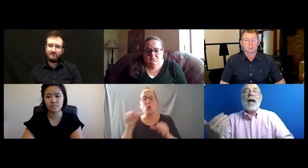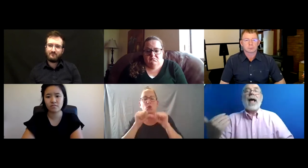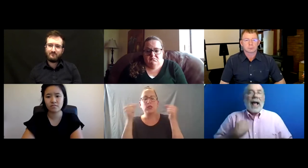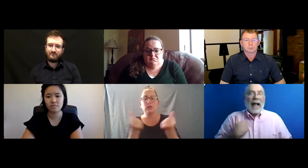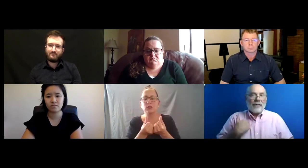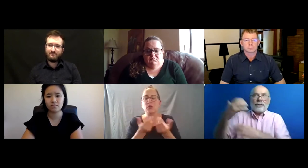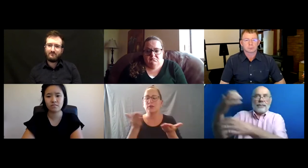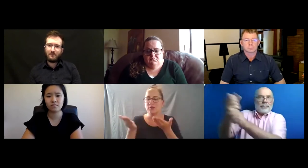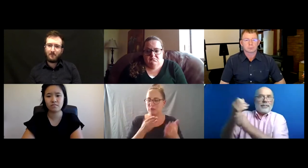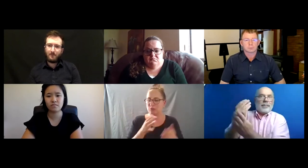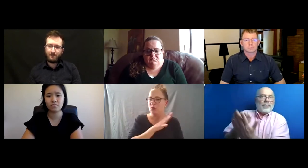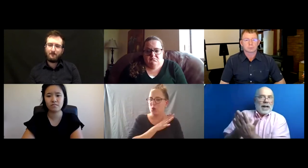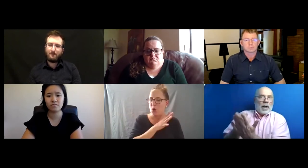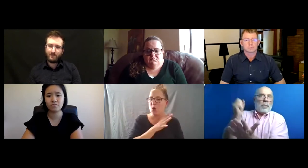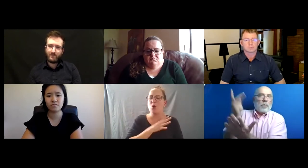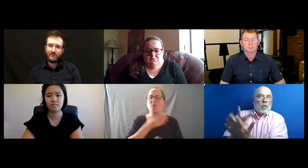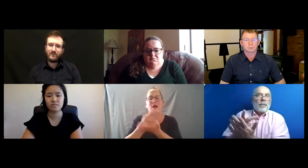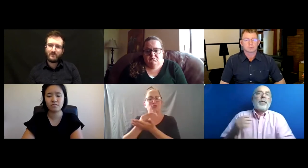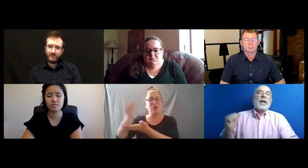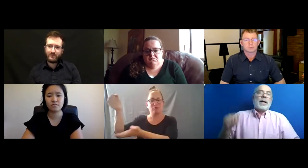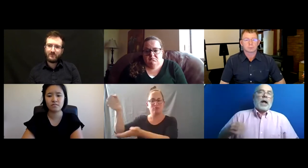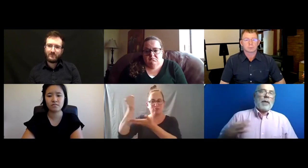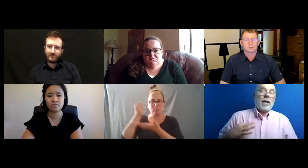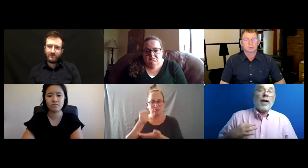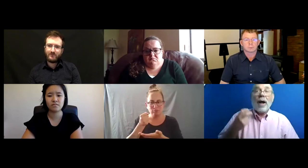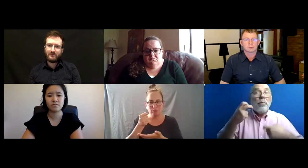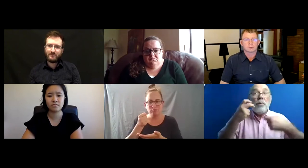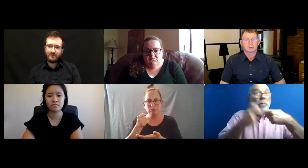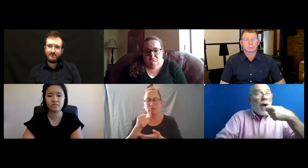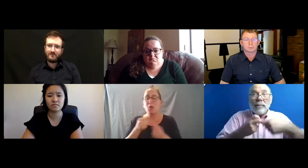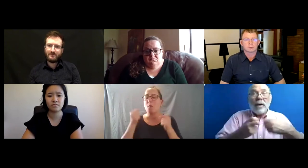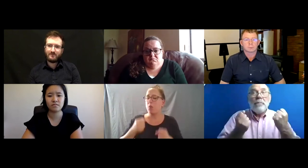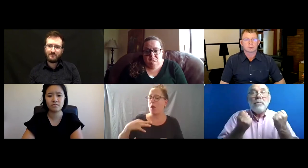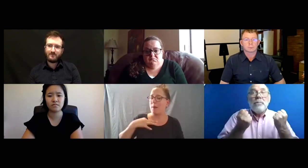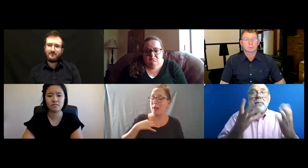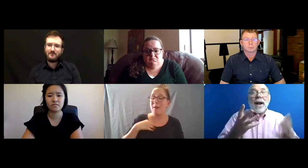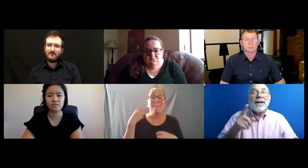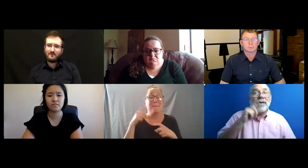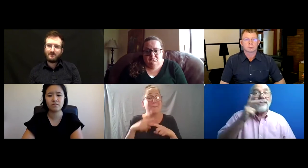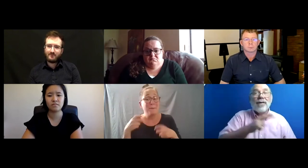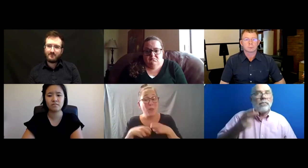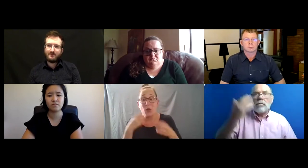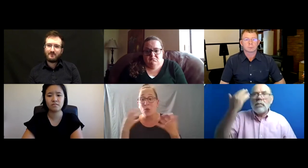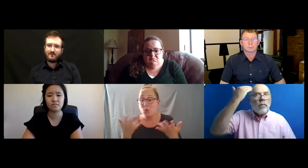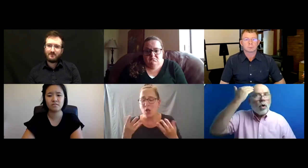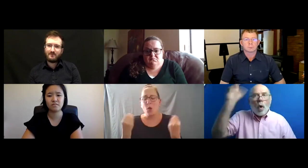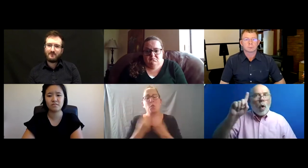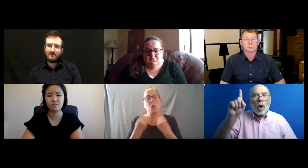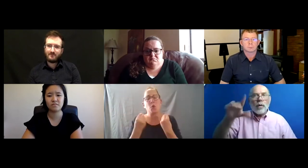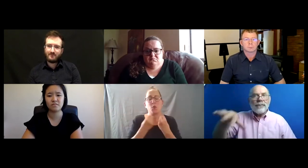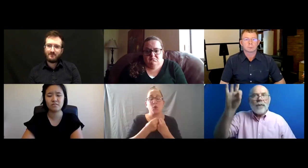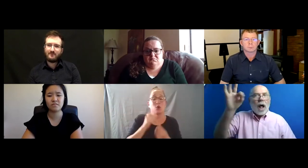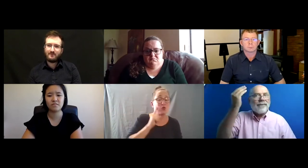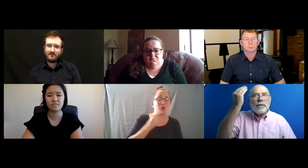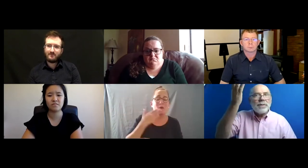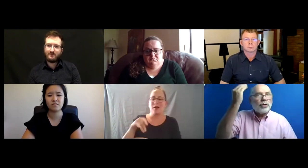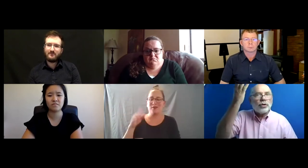and other service agencies have received approval for those programs. The problem, however, is the deaf and hard of